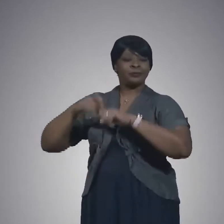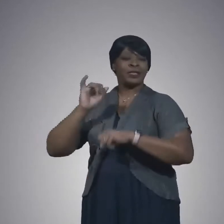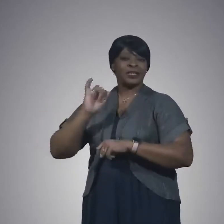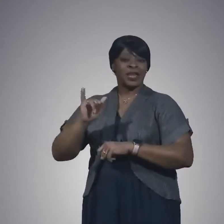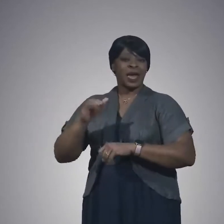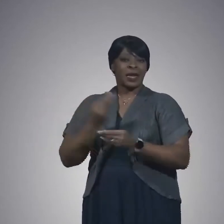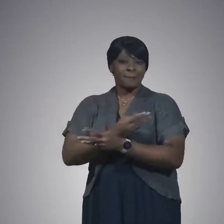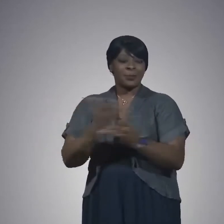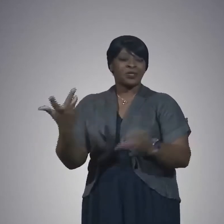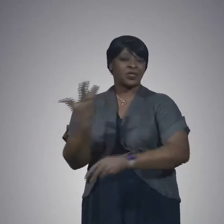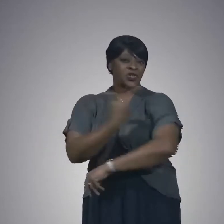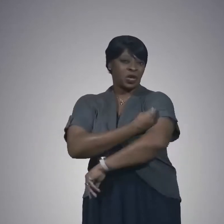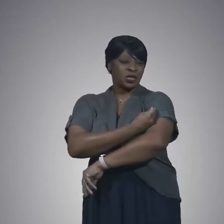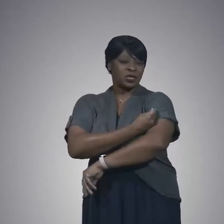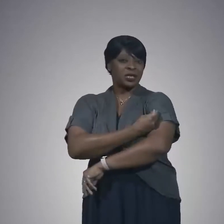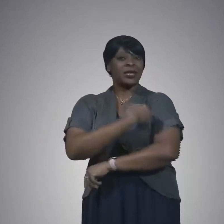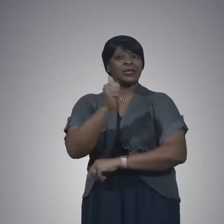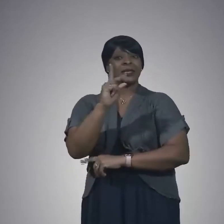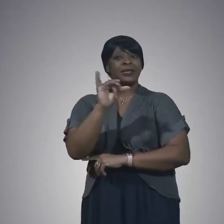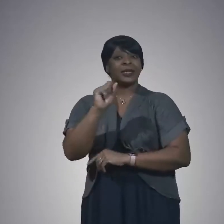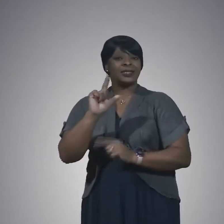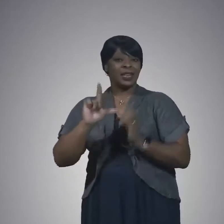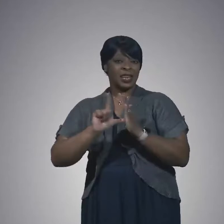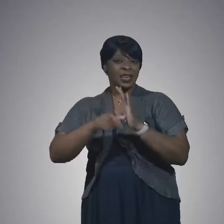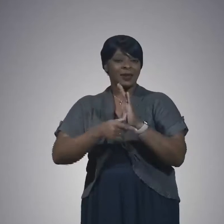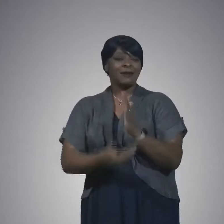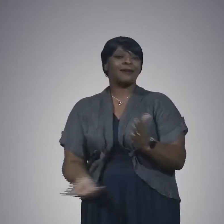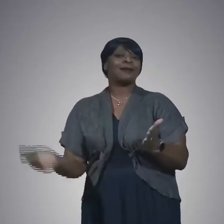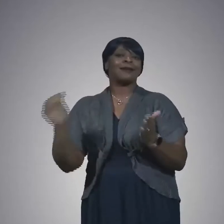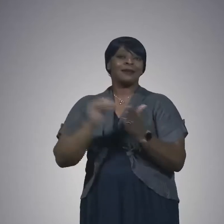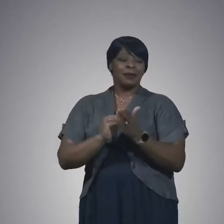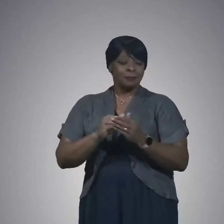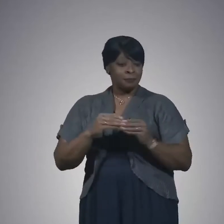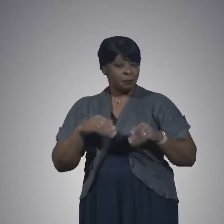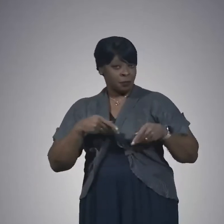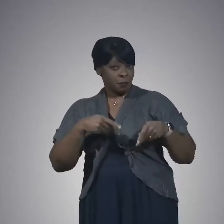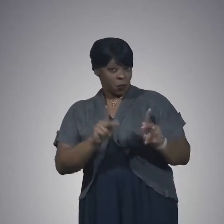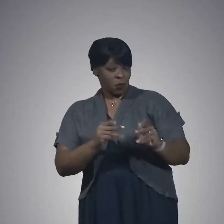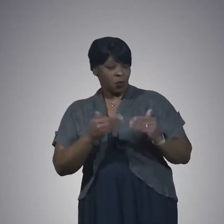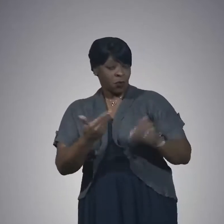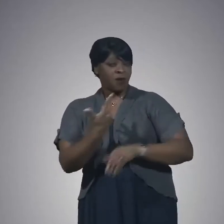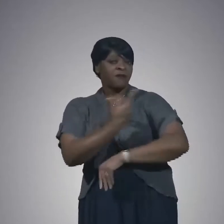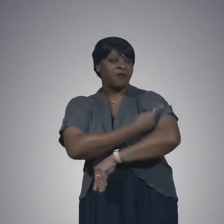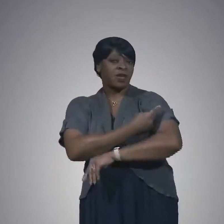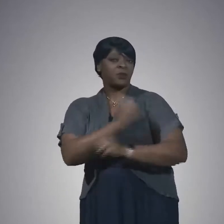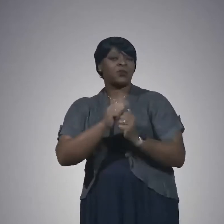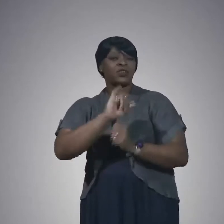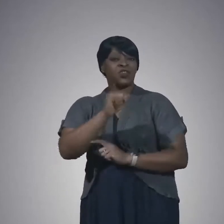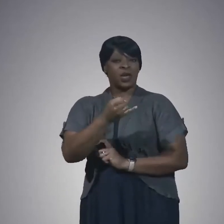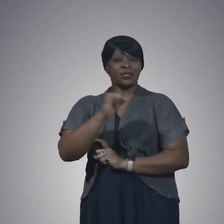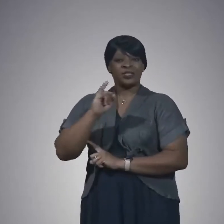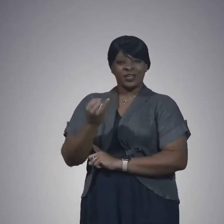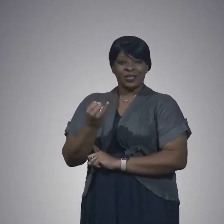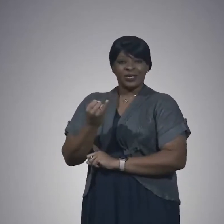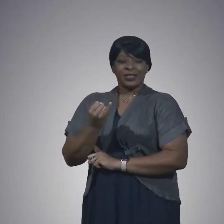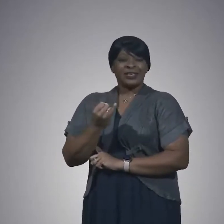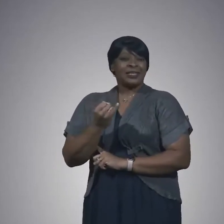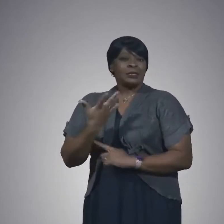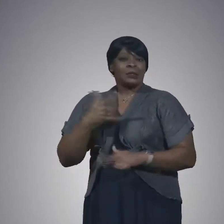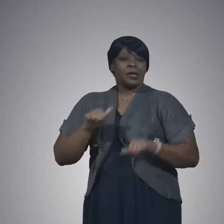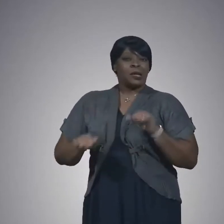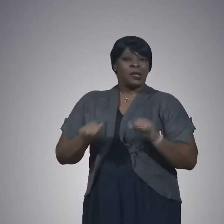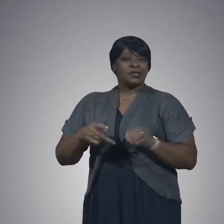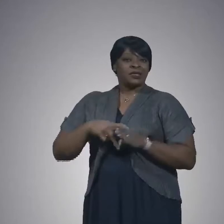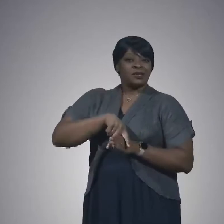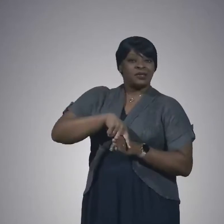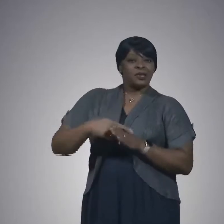10 days later, they began again giving us the authorization to do those vaccine administration, but there was some hesitancy in